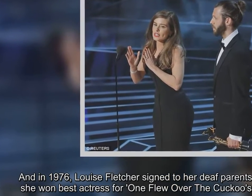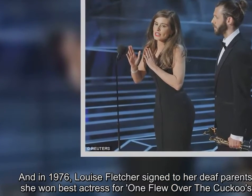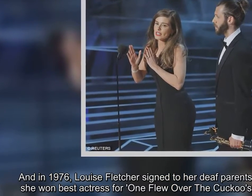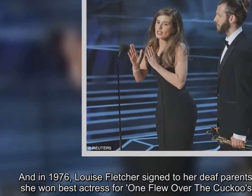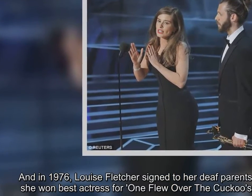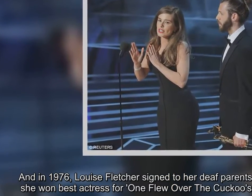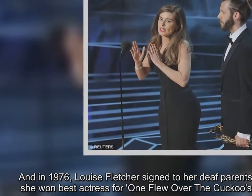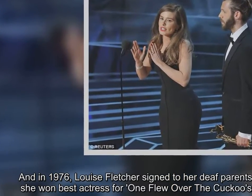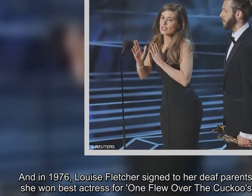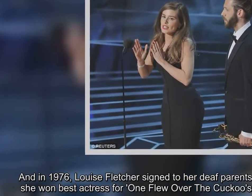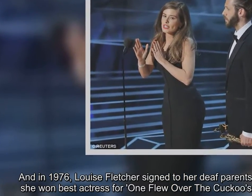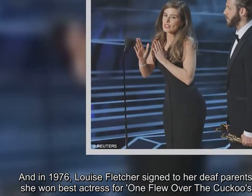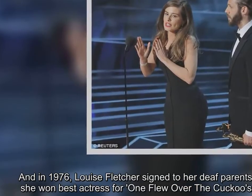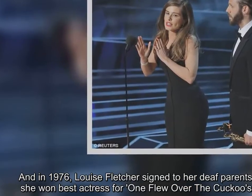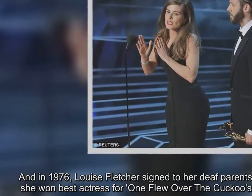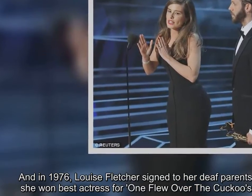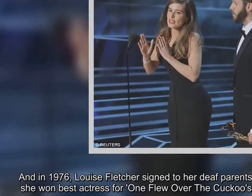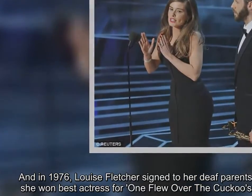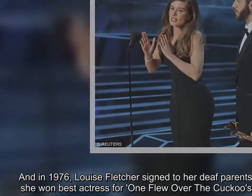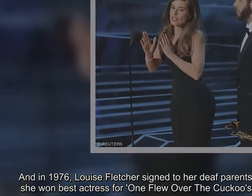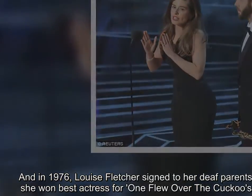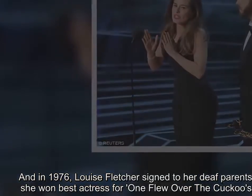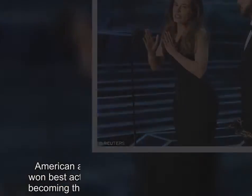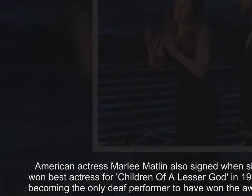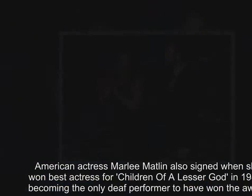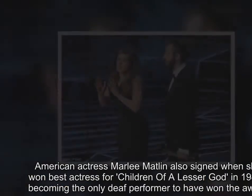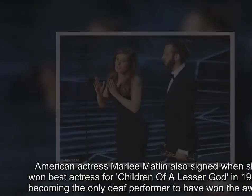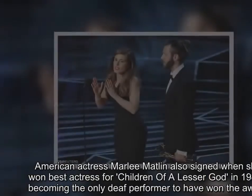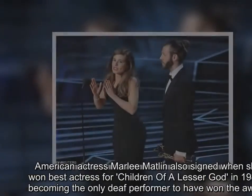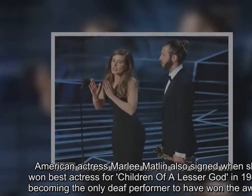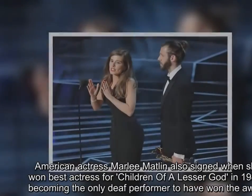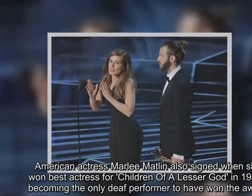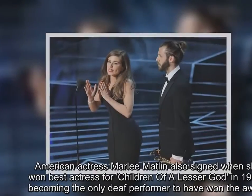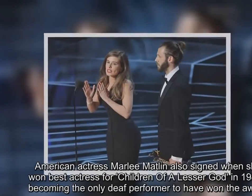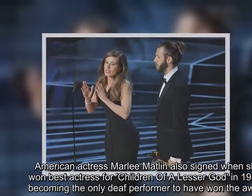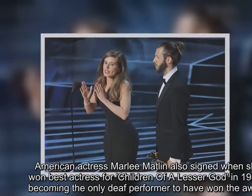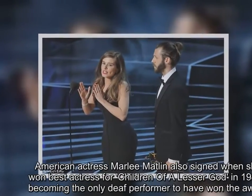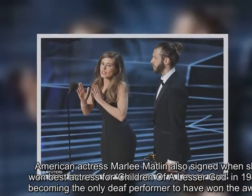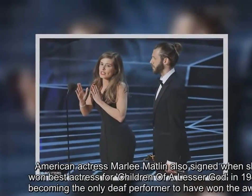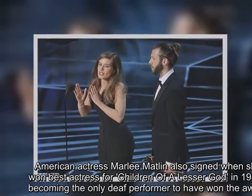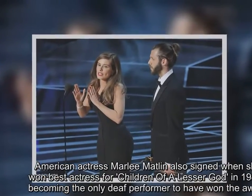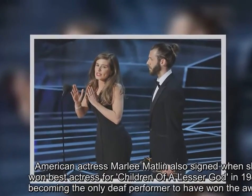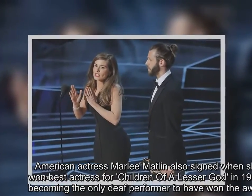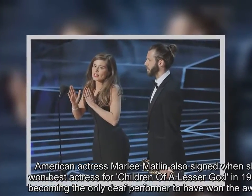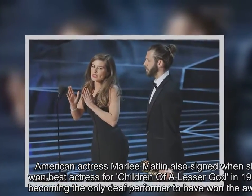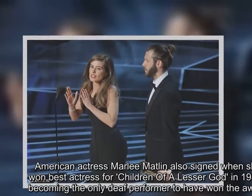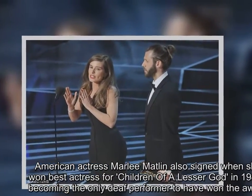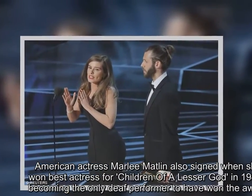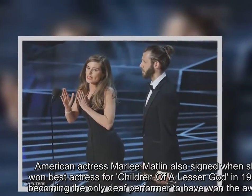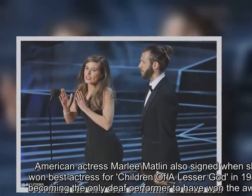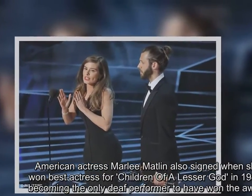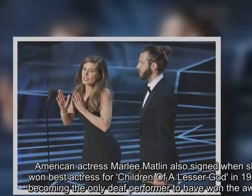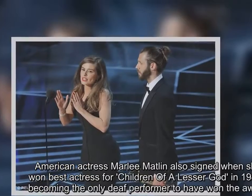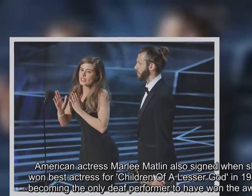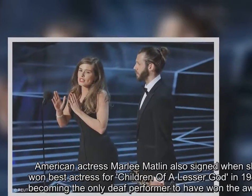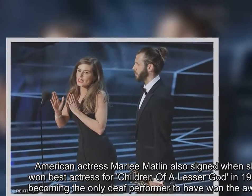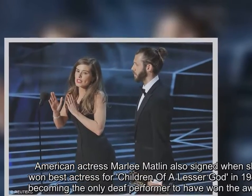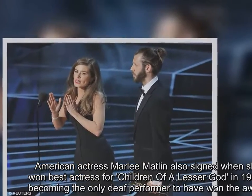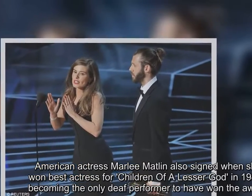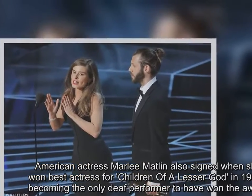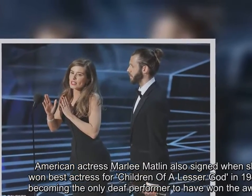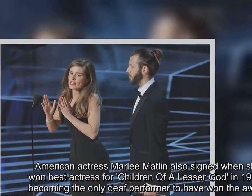American actress Marlee Matlin also signed when she won Best Actress for Children of a Lesser God in 1987,